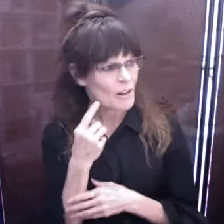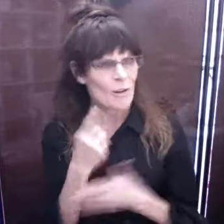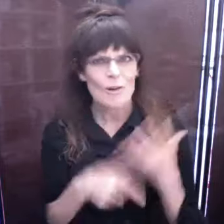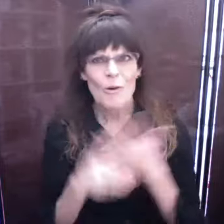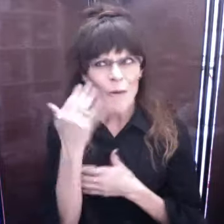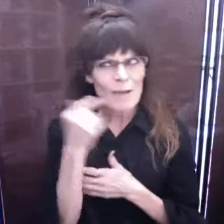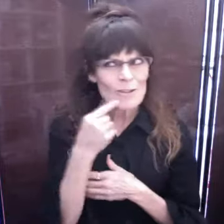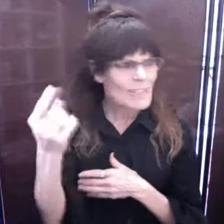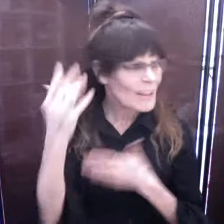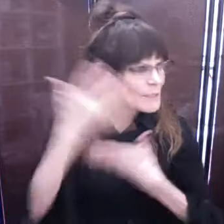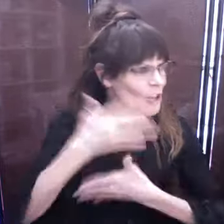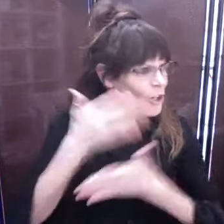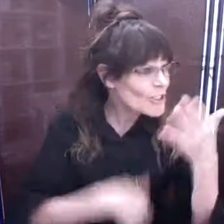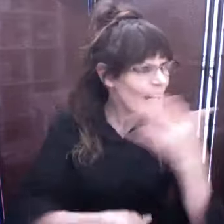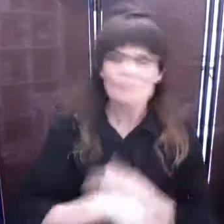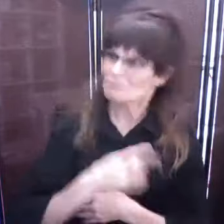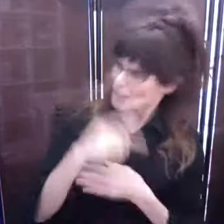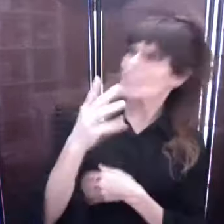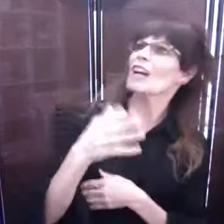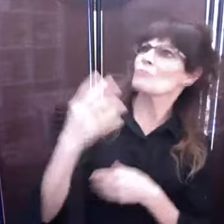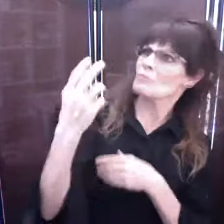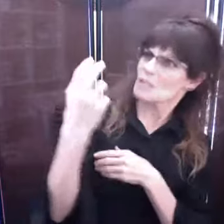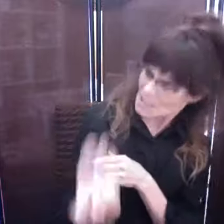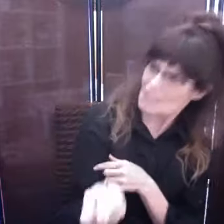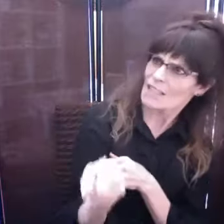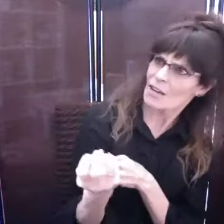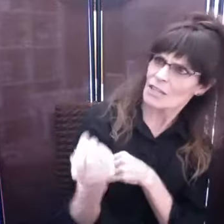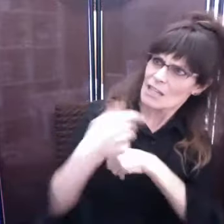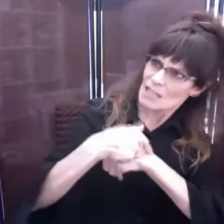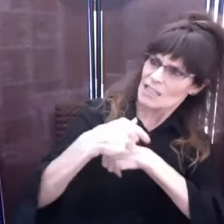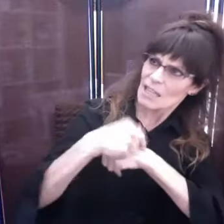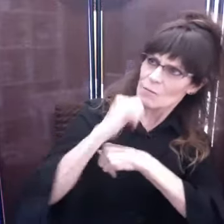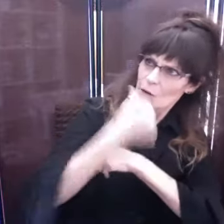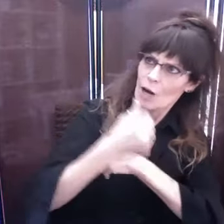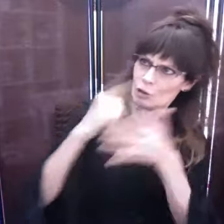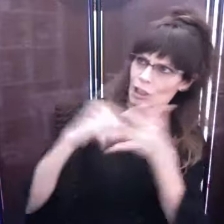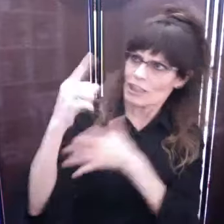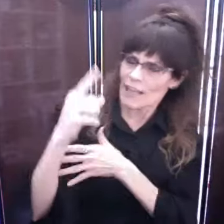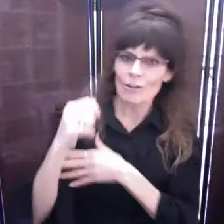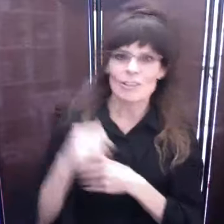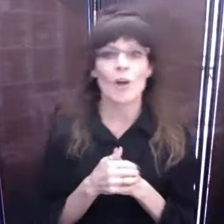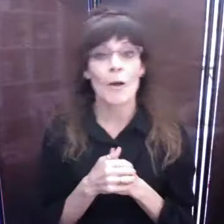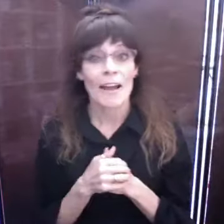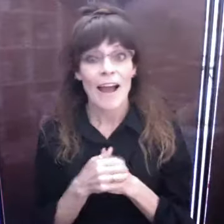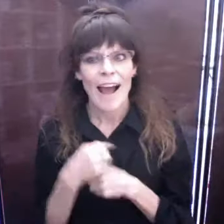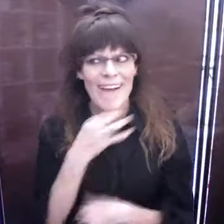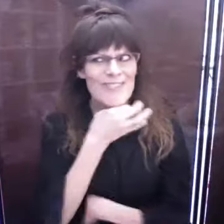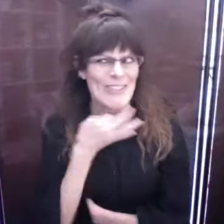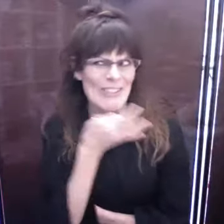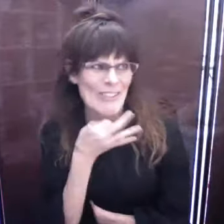that? Peter says, let's check it out. Let's sit down at this time tomorrow, right? And check it out. So I was curious where this is going. So I show back up